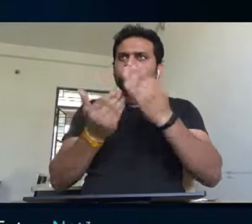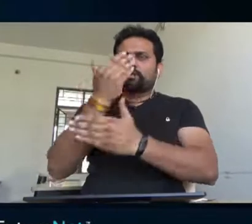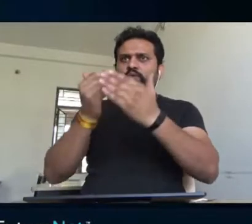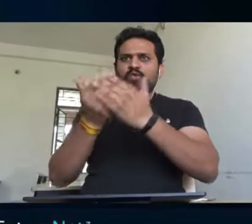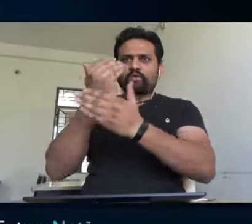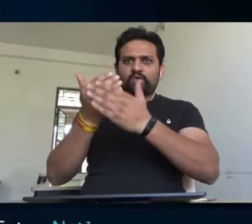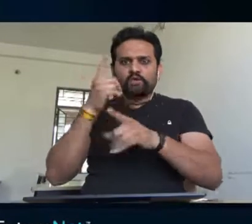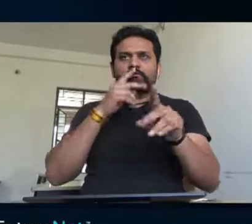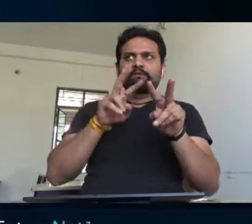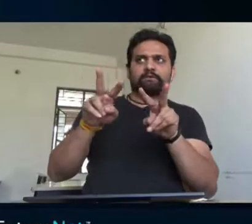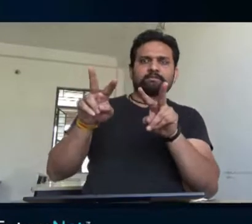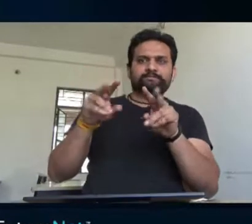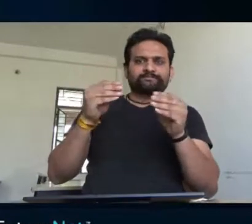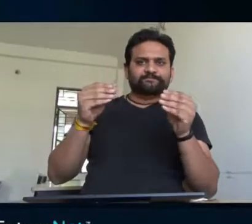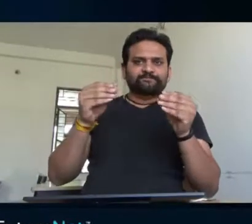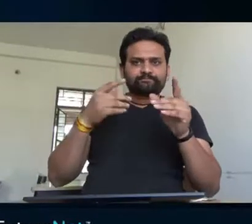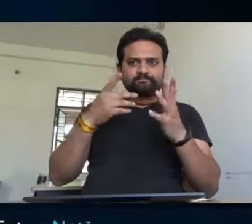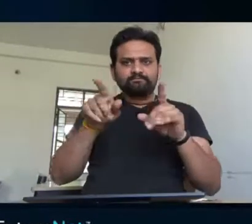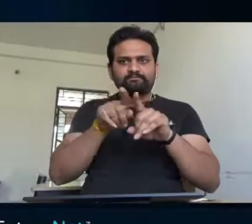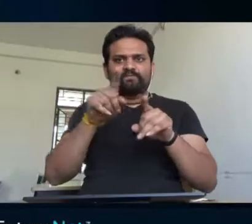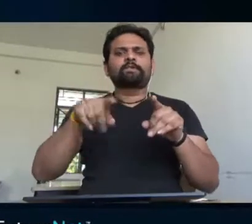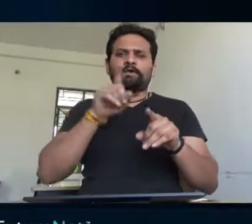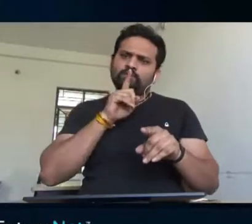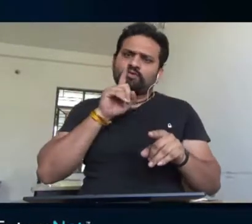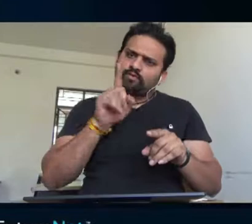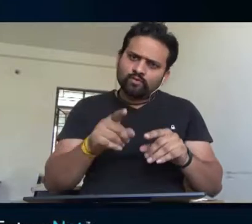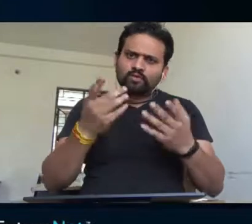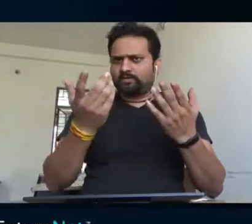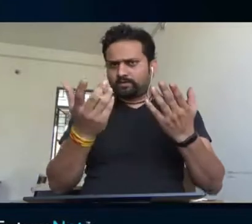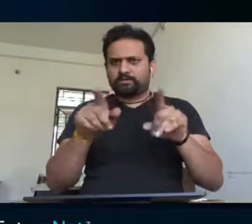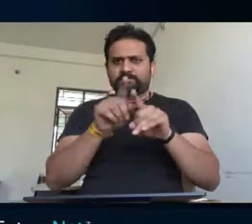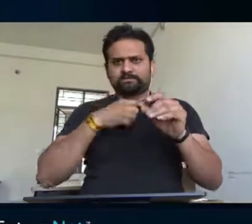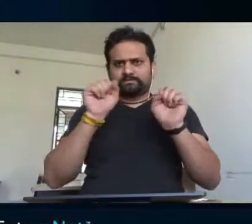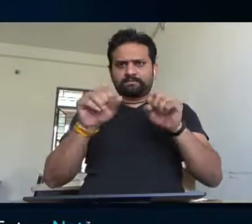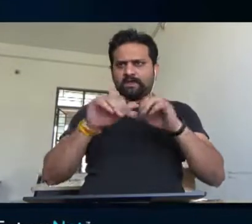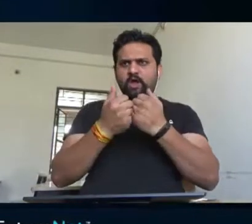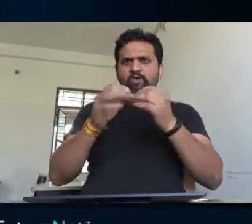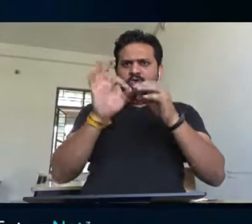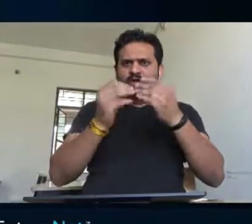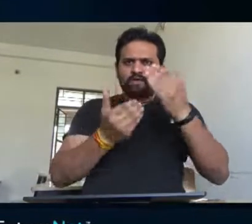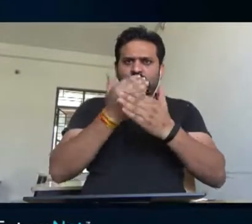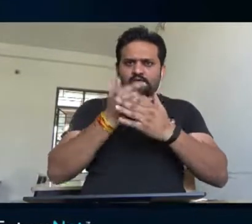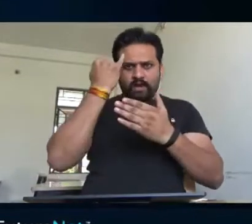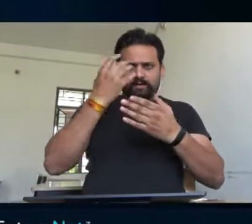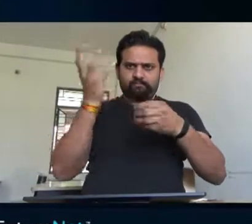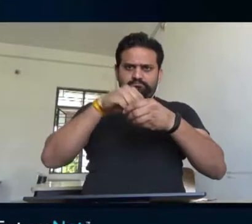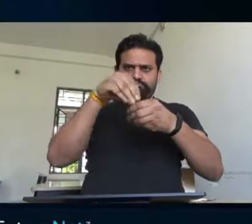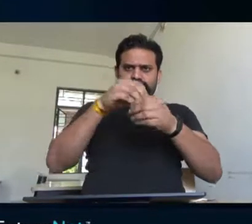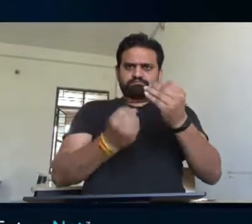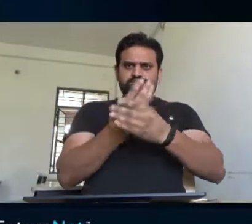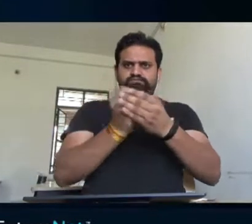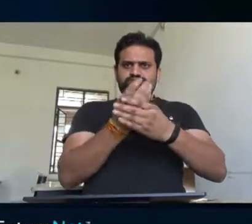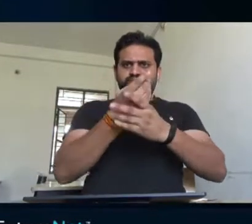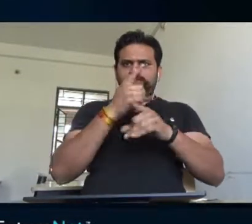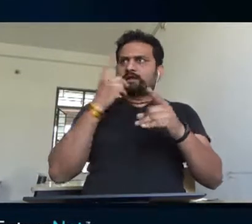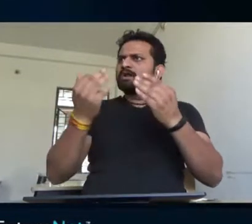really sense for you, for us, for everybody, then of course we can integrate more coins. Yeah, this for us is not a